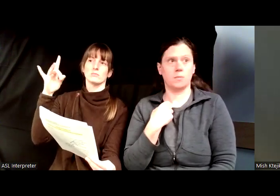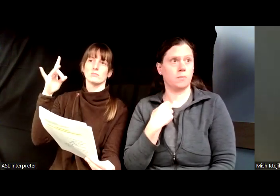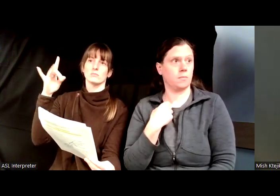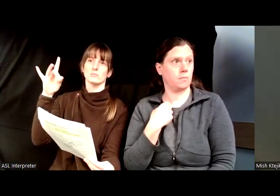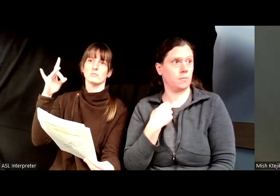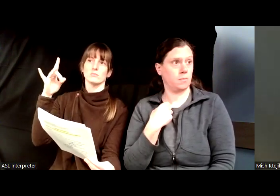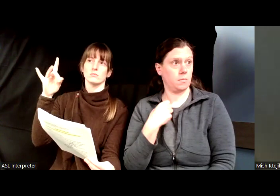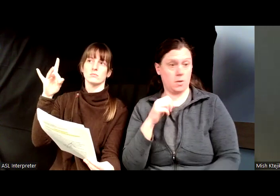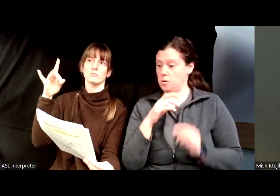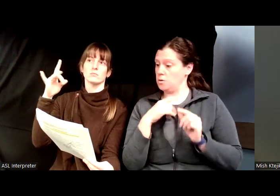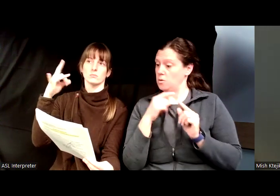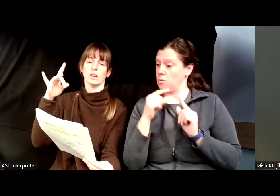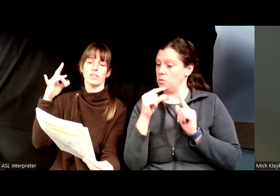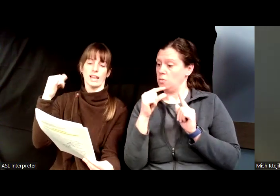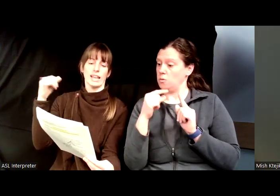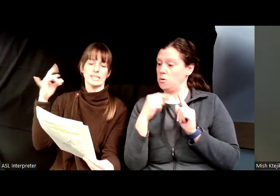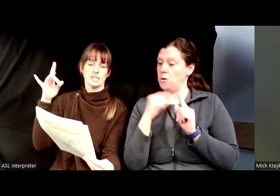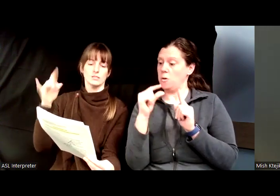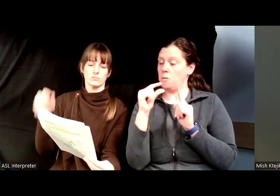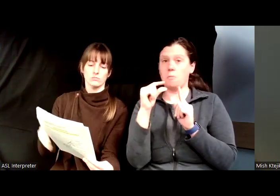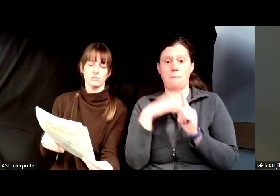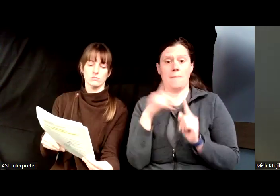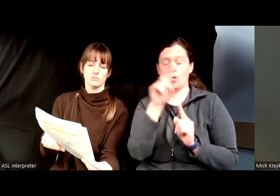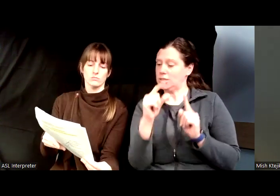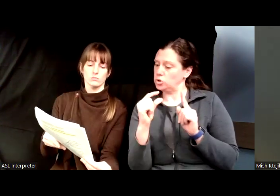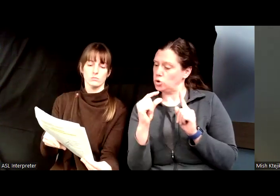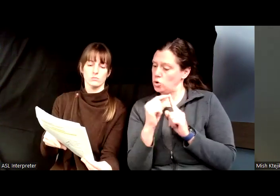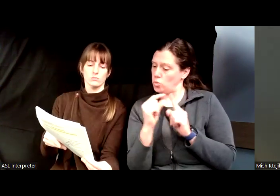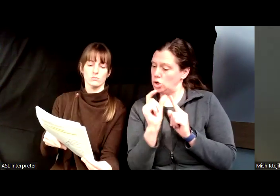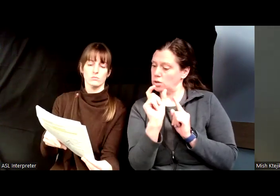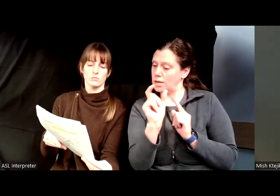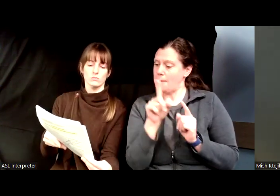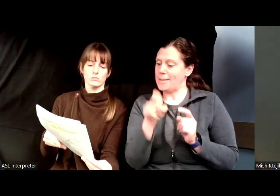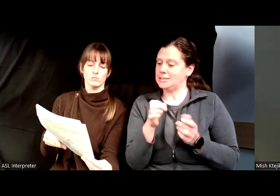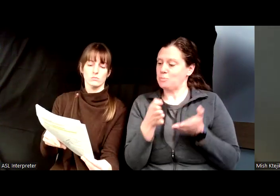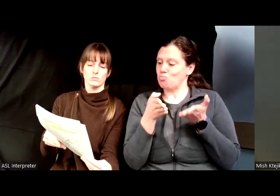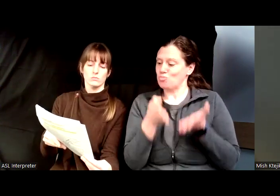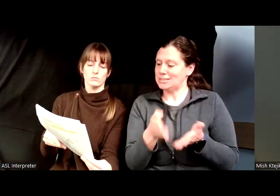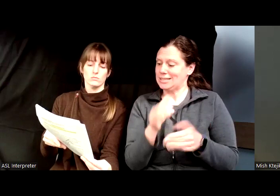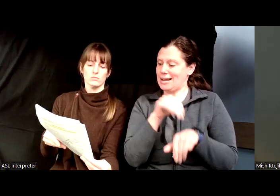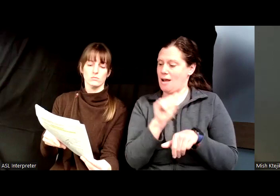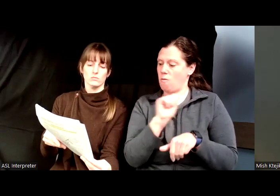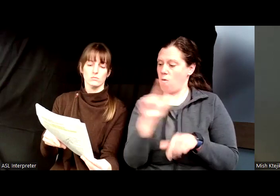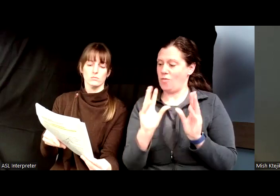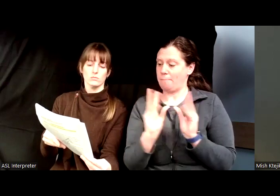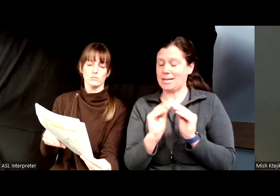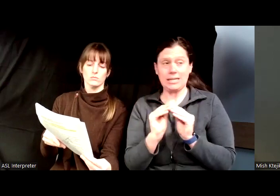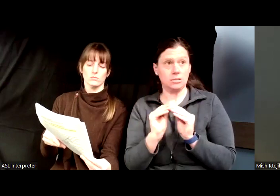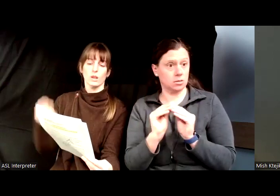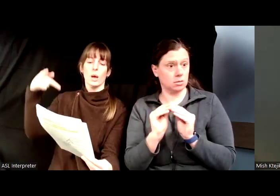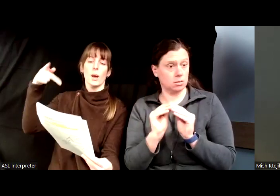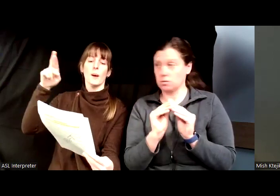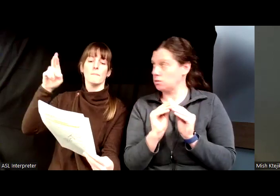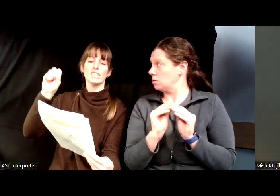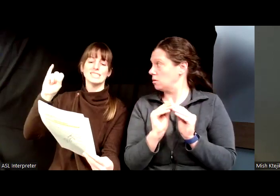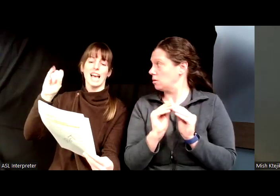Page 2, line 18 is what we're referring to. My question is the word must